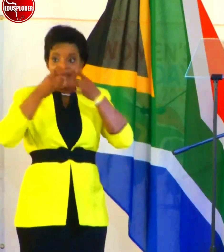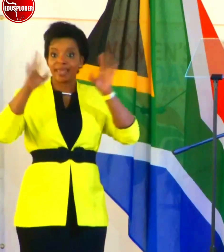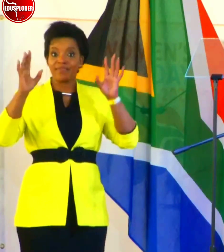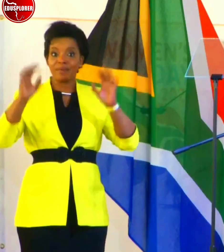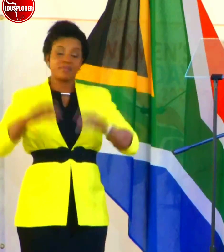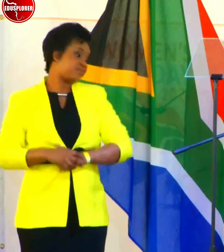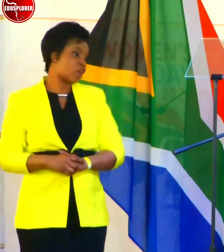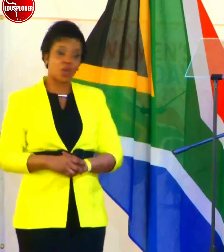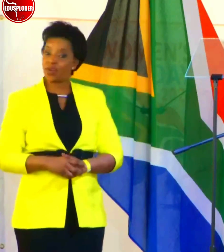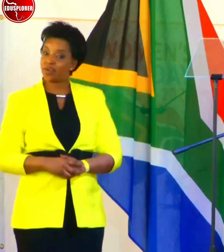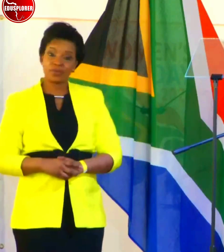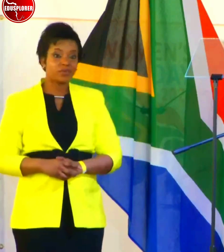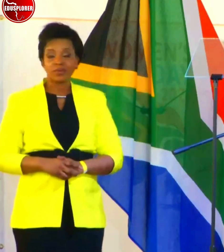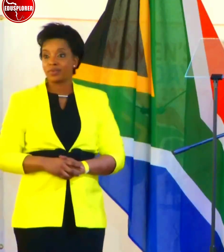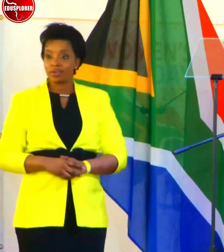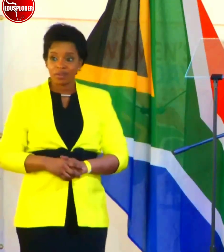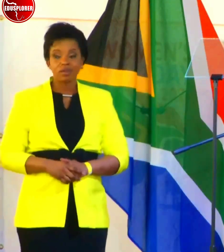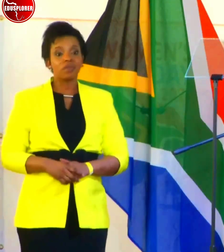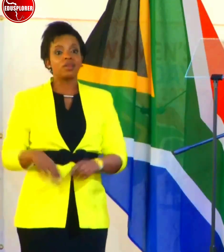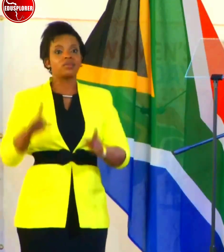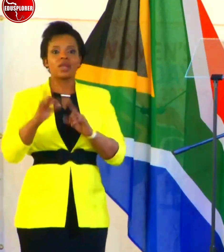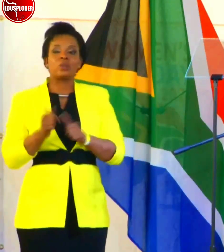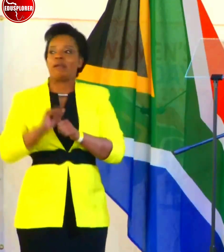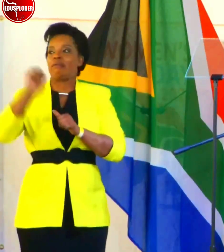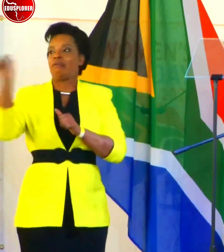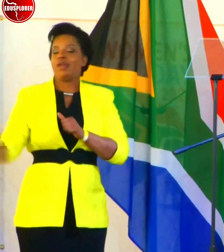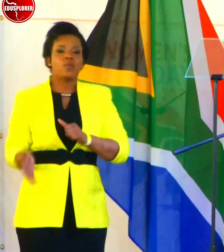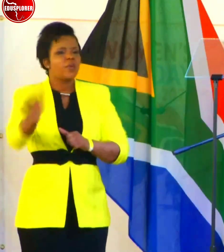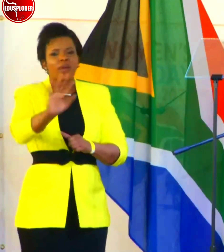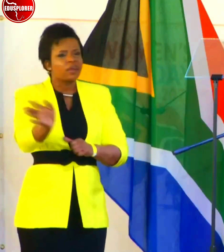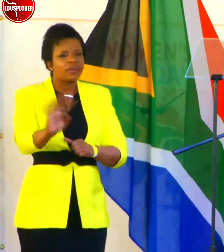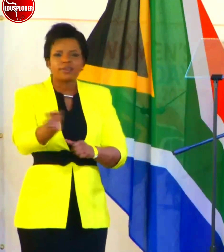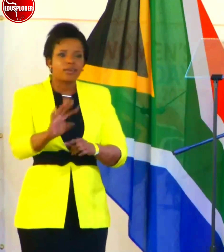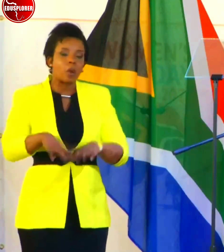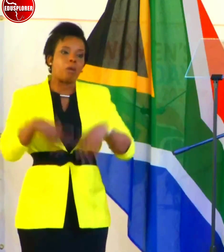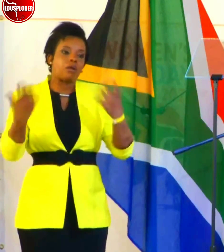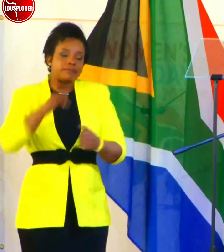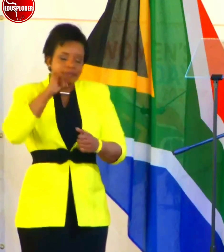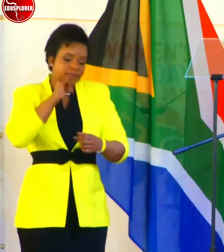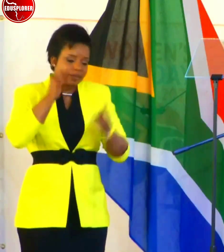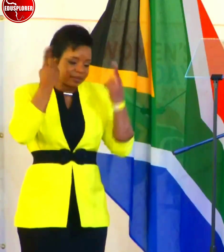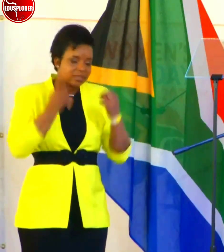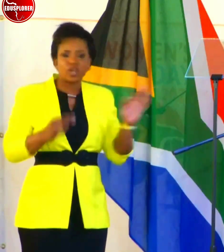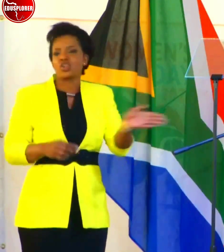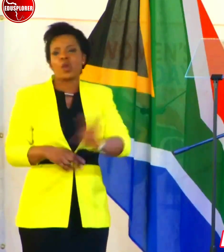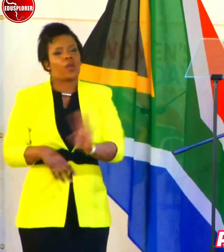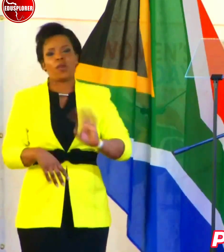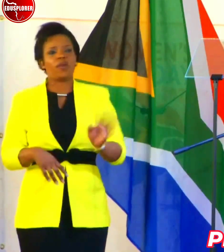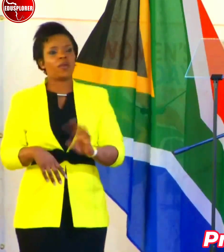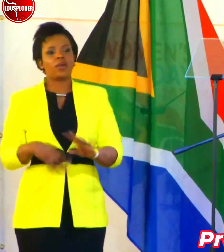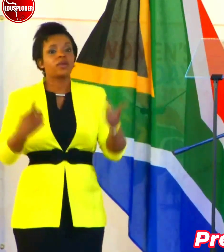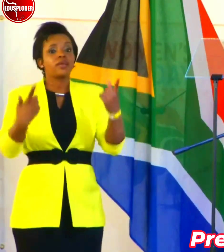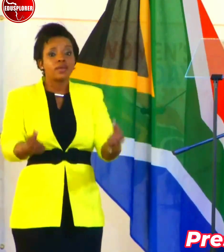do not give up. They do not run away. They do not succumb. They